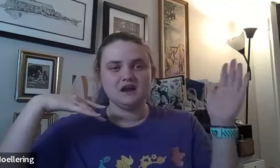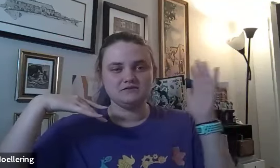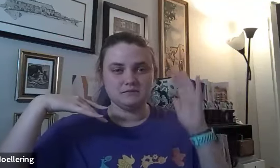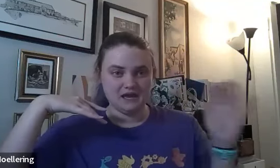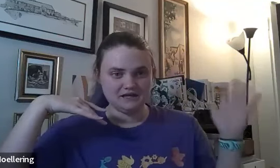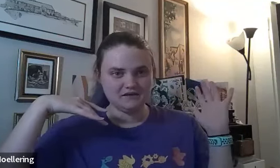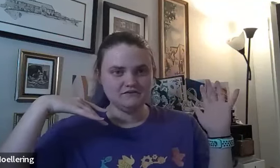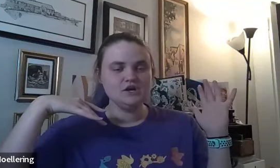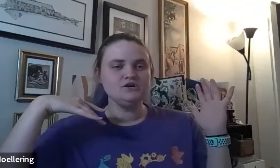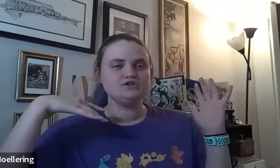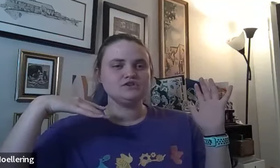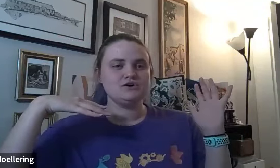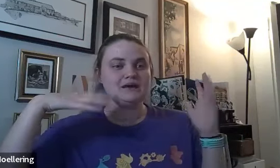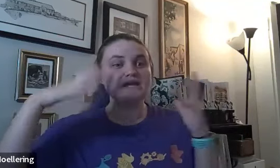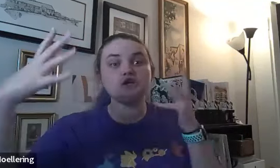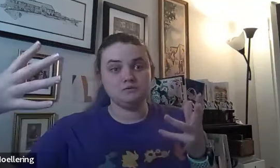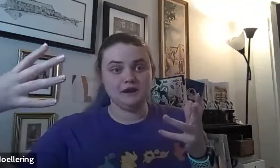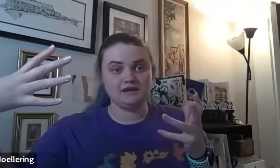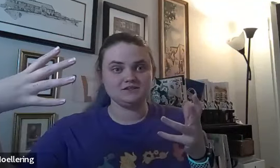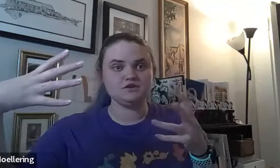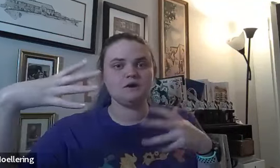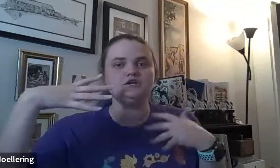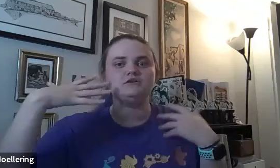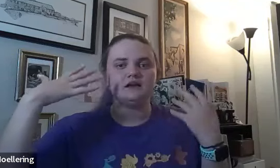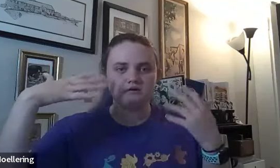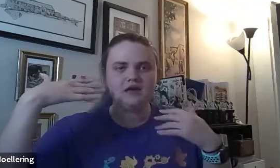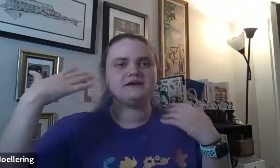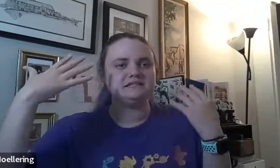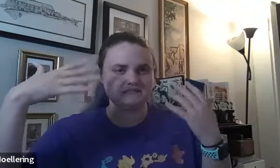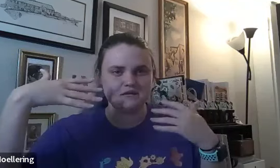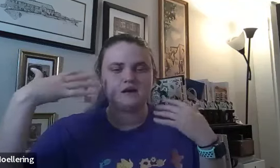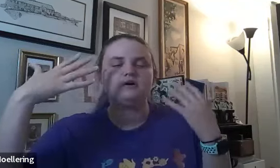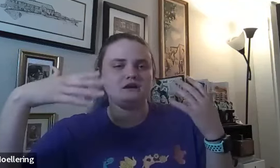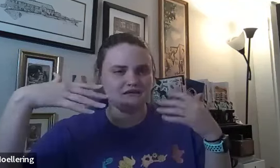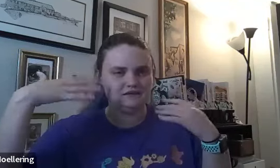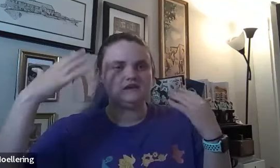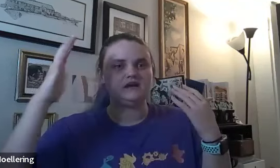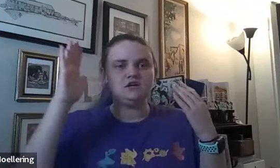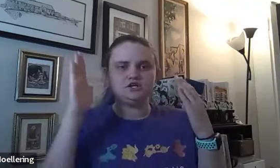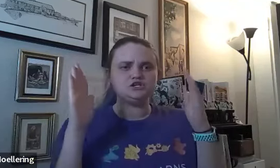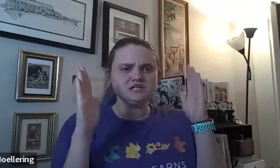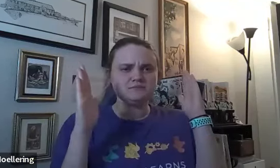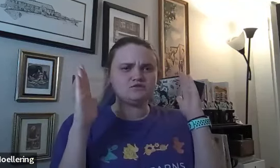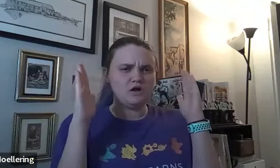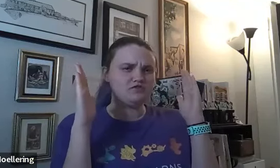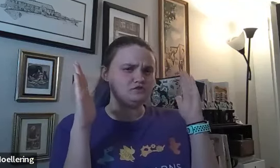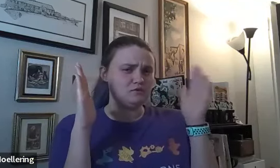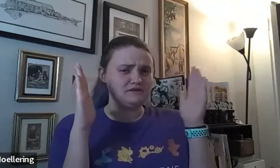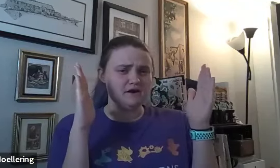kind of repetitive. So in a good way. So where you're like, okay, that's easy to pick up on. I can get that. Usually numbers 1 through